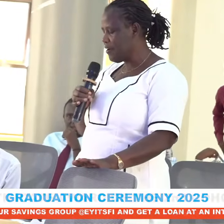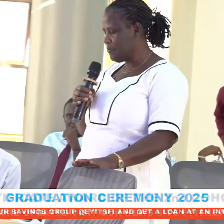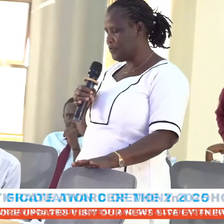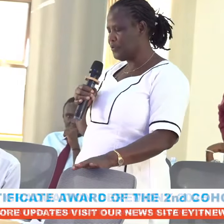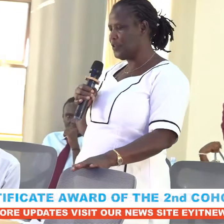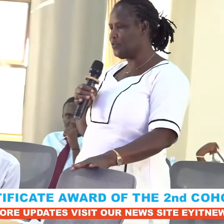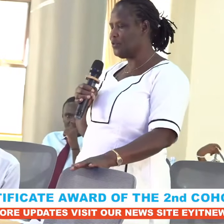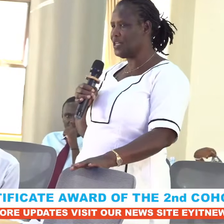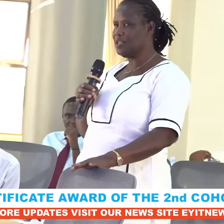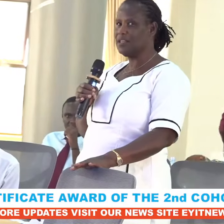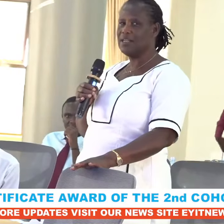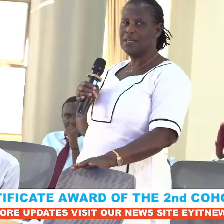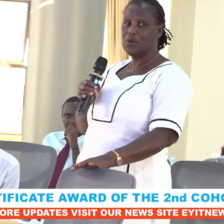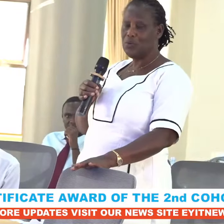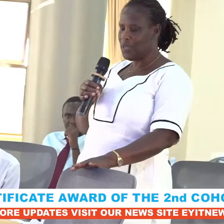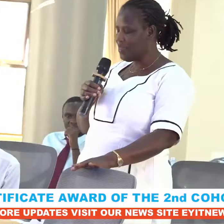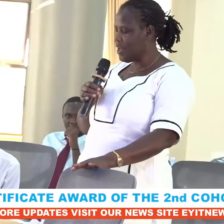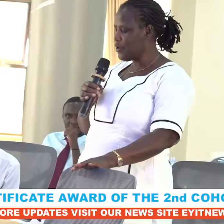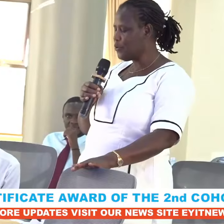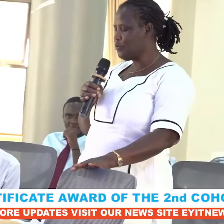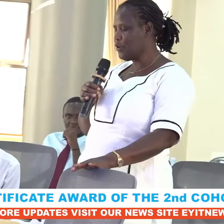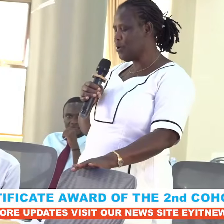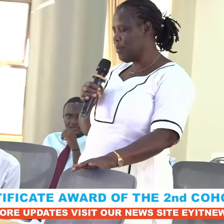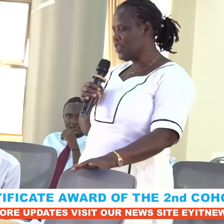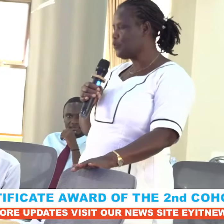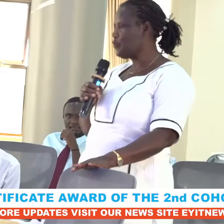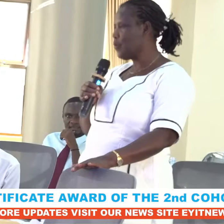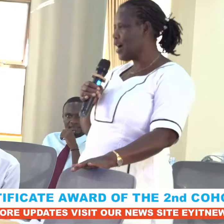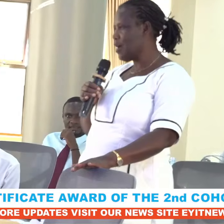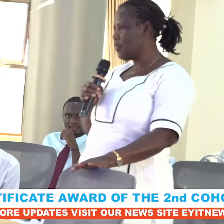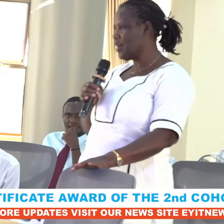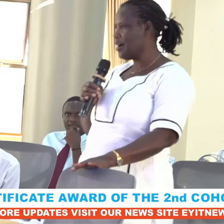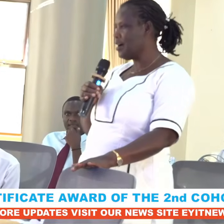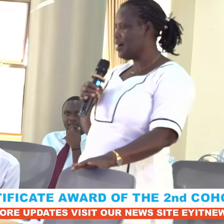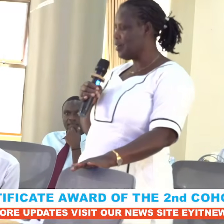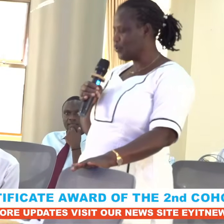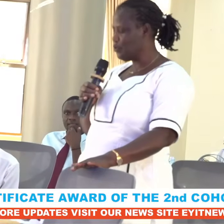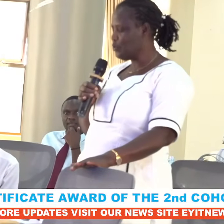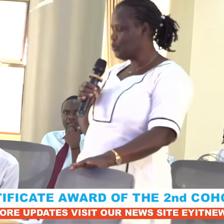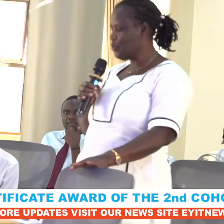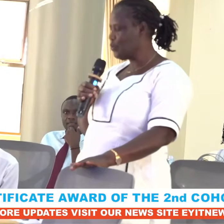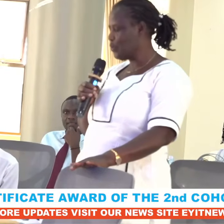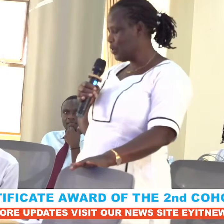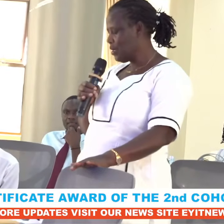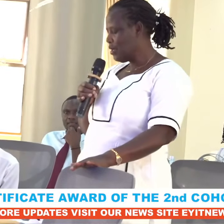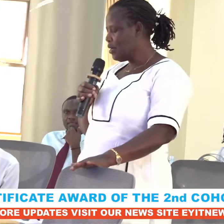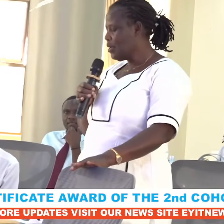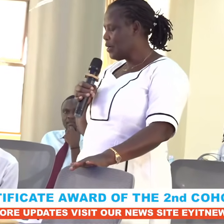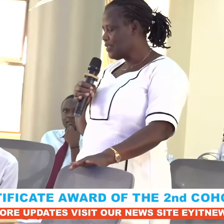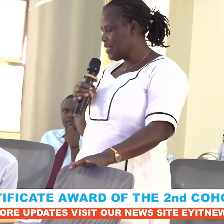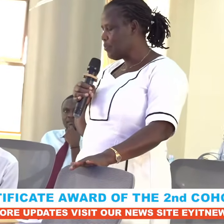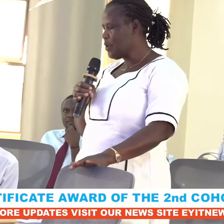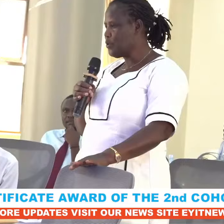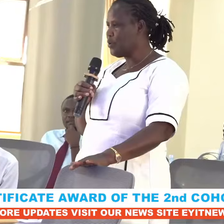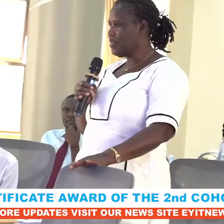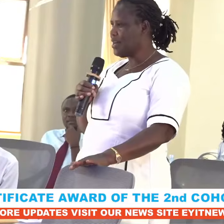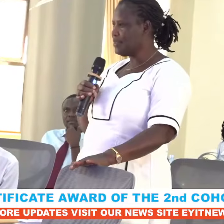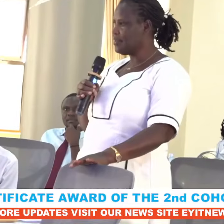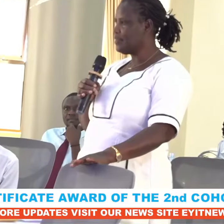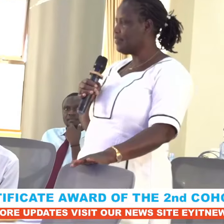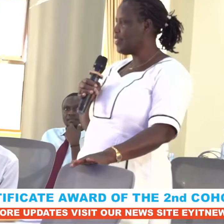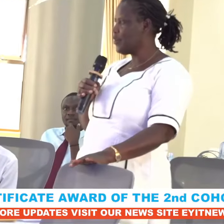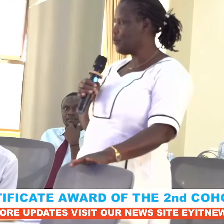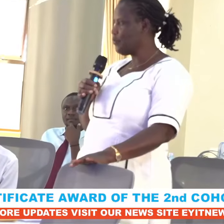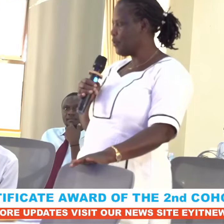are 53. We thank you very much for coming to celebrate with